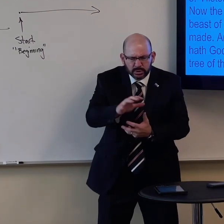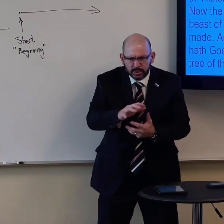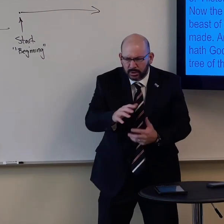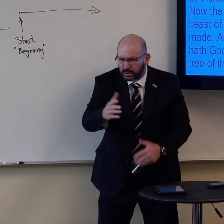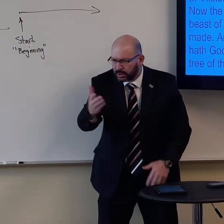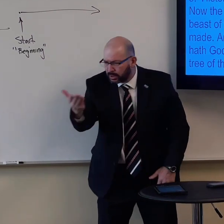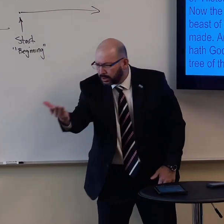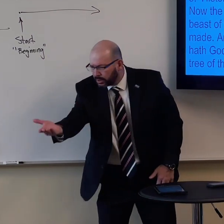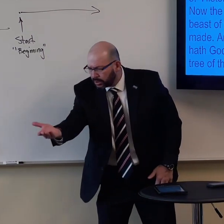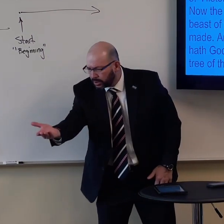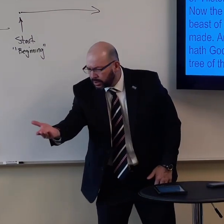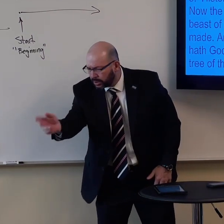confused.